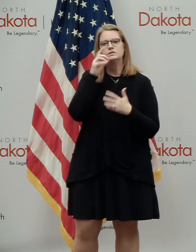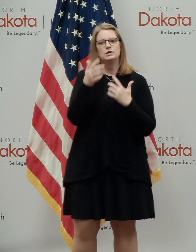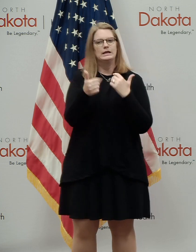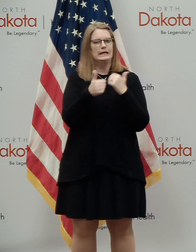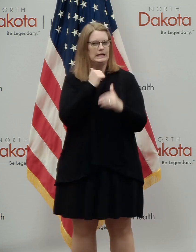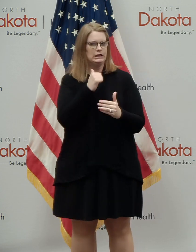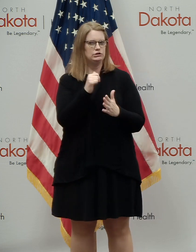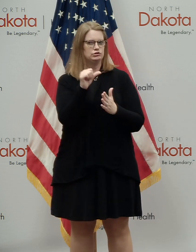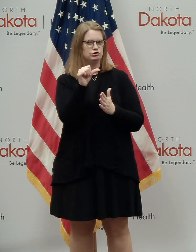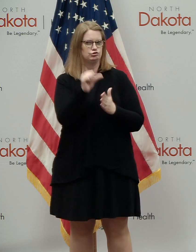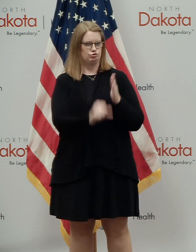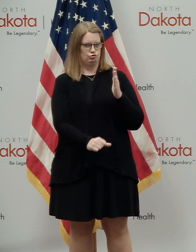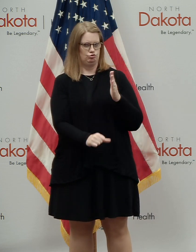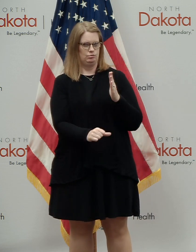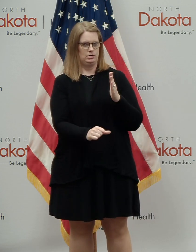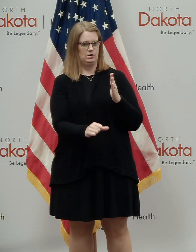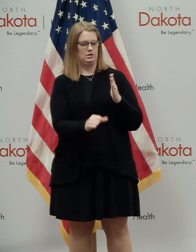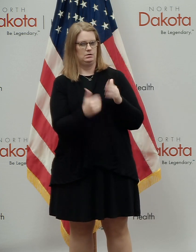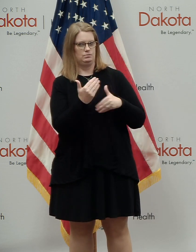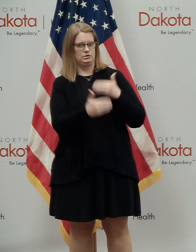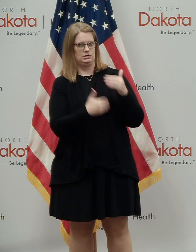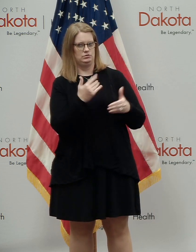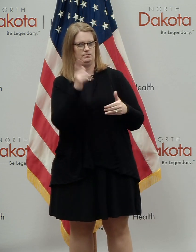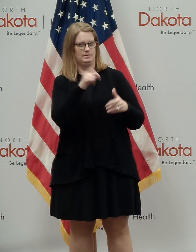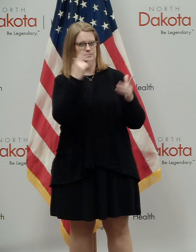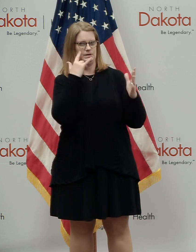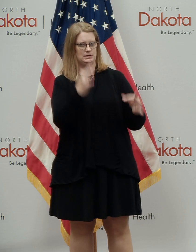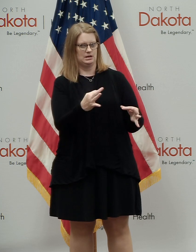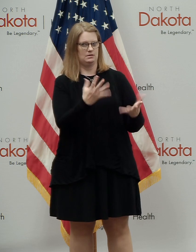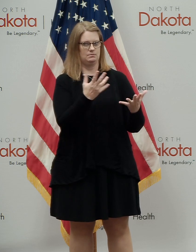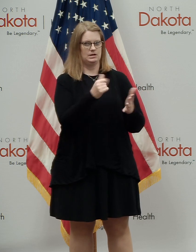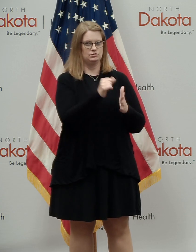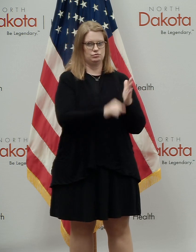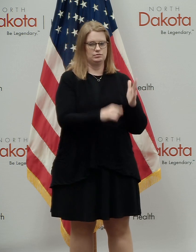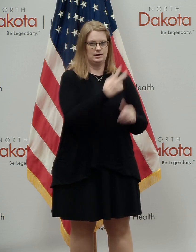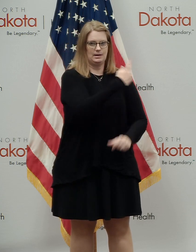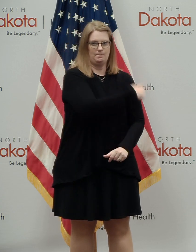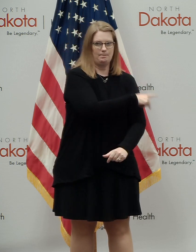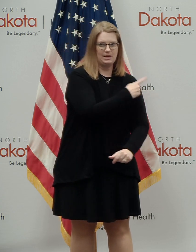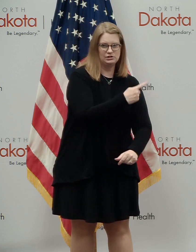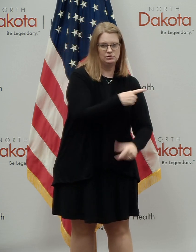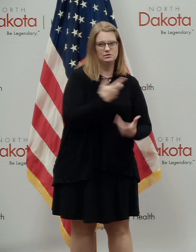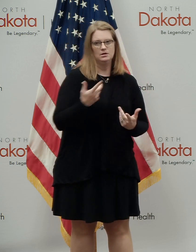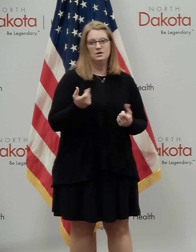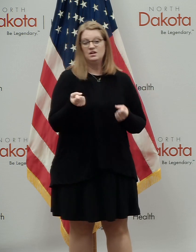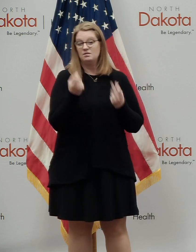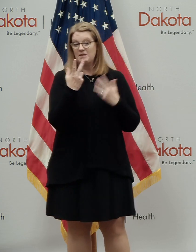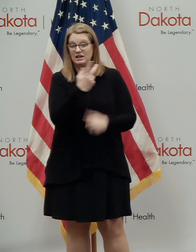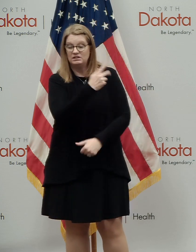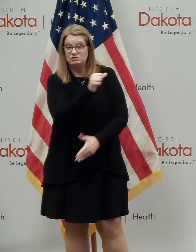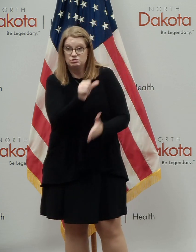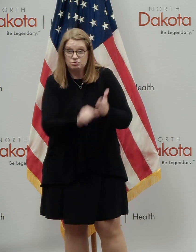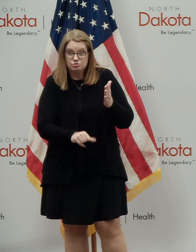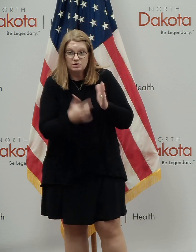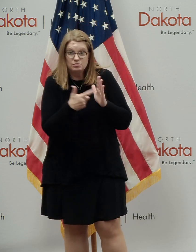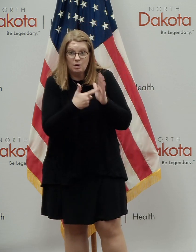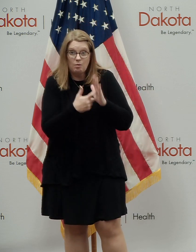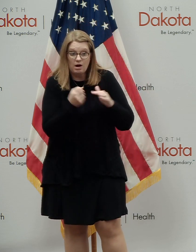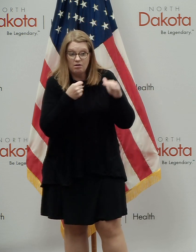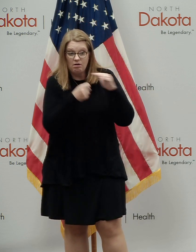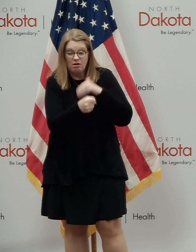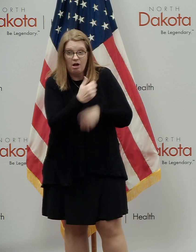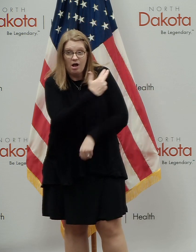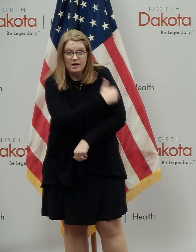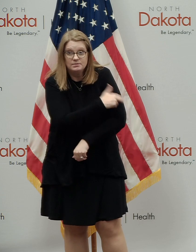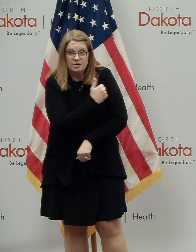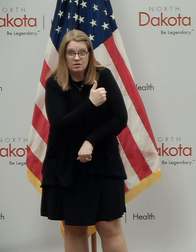intervention has to be decided by the surgeon and the patient. Most of our elective surgeries don't require any hospital